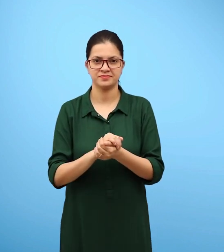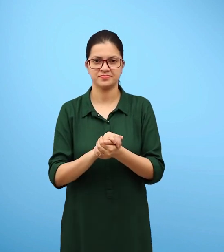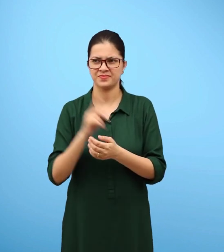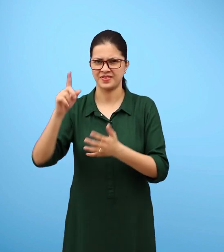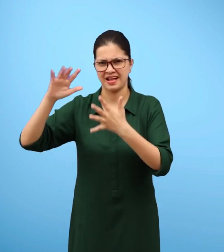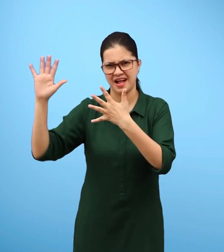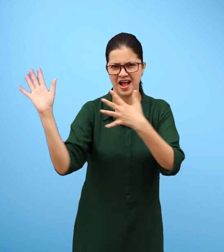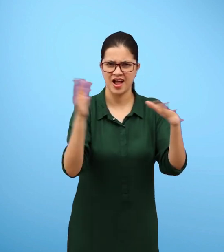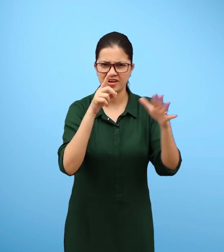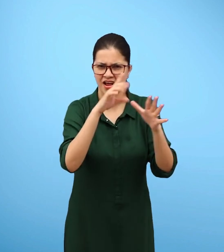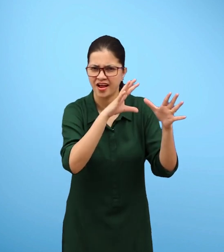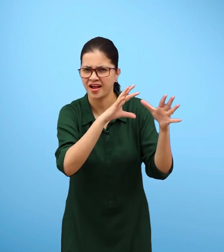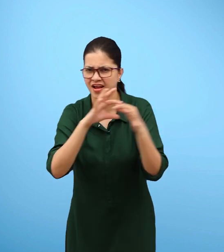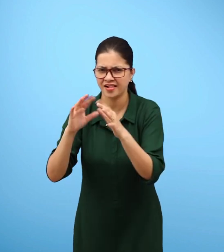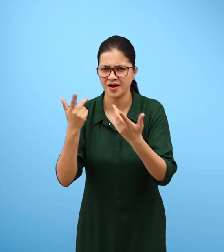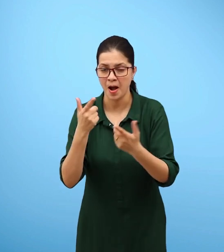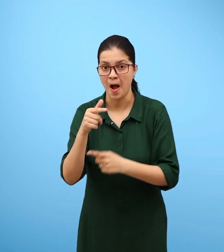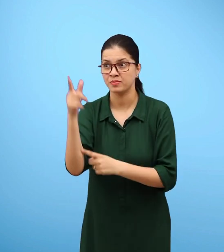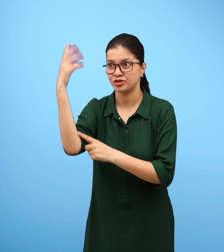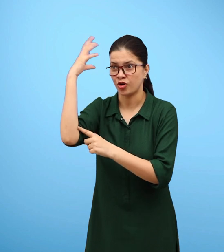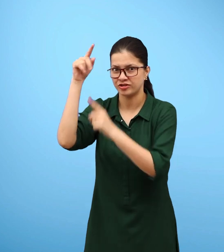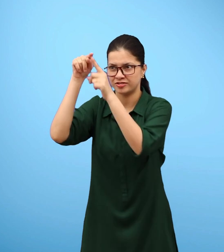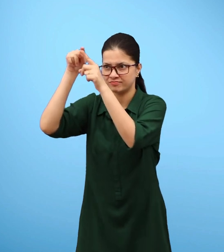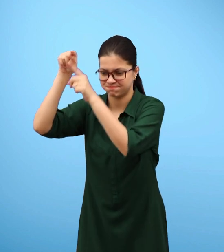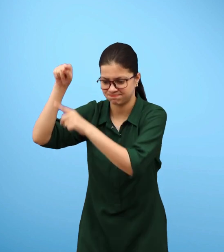Air plays an important role in water cycle.